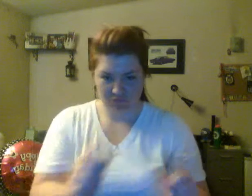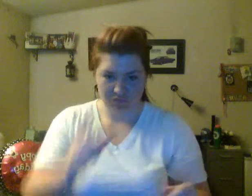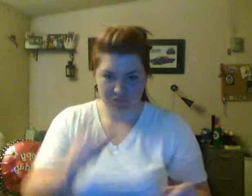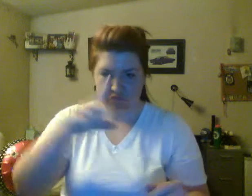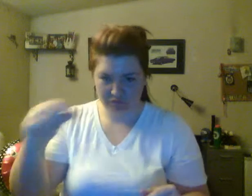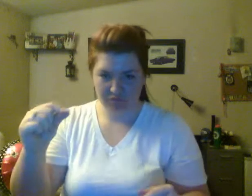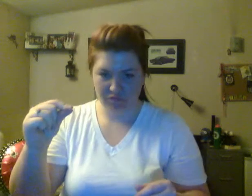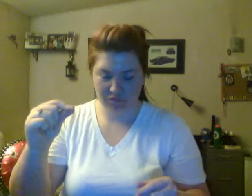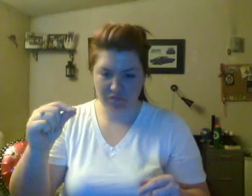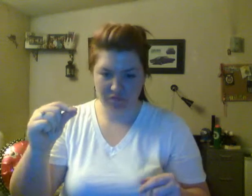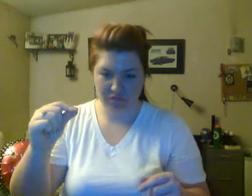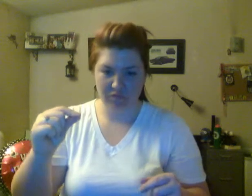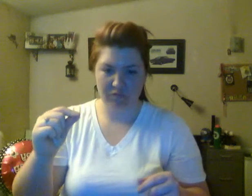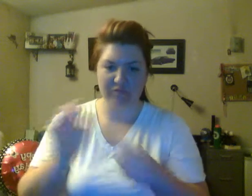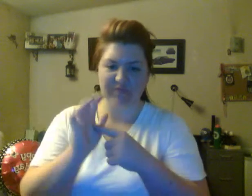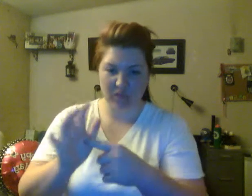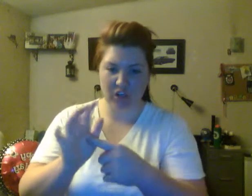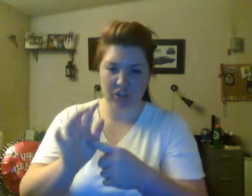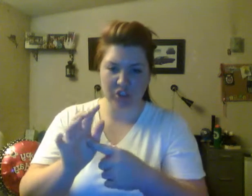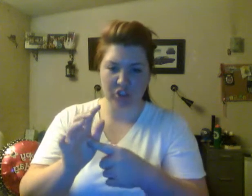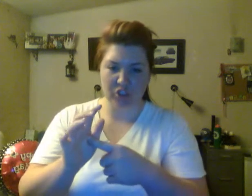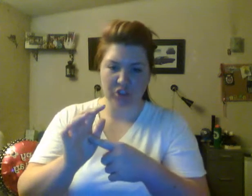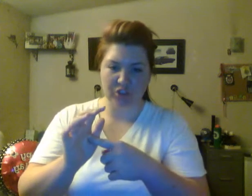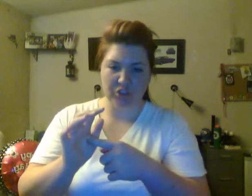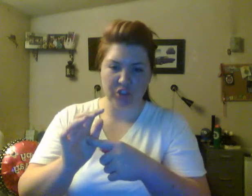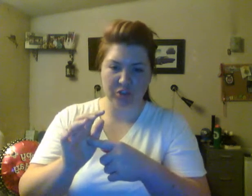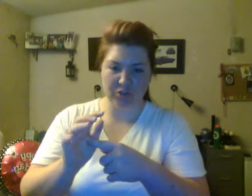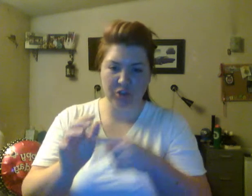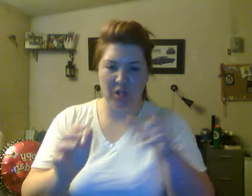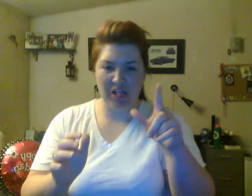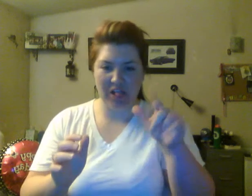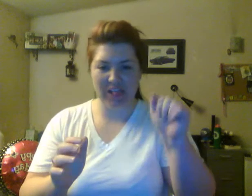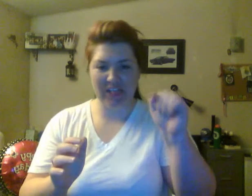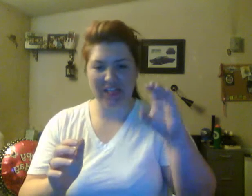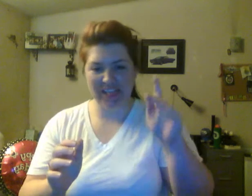This is going to show you the lack of support that Washington had at the beginning of the war.